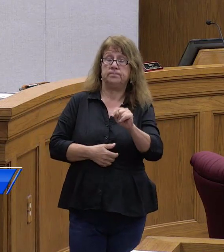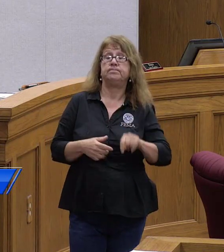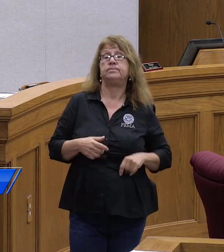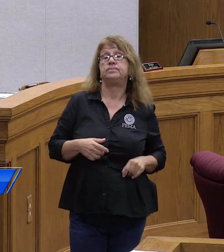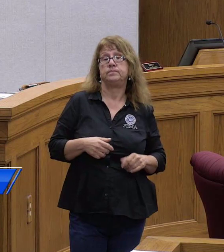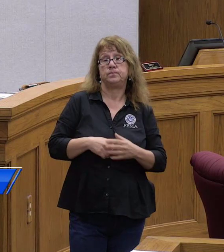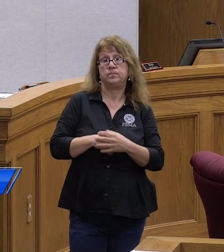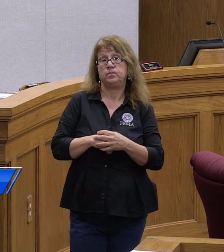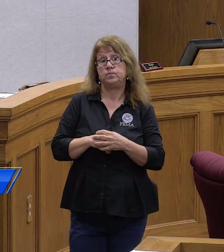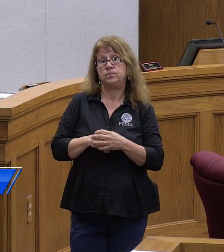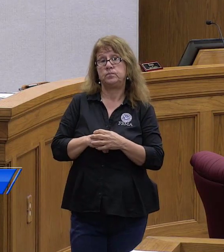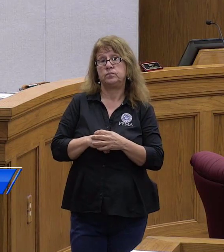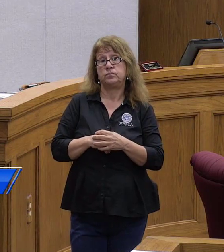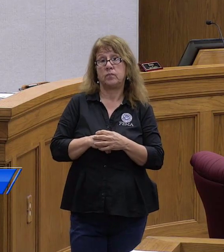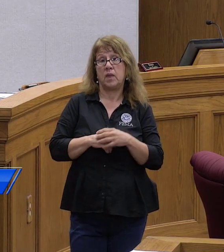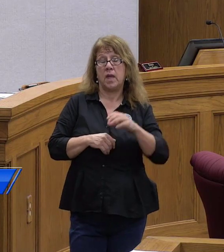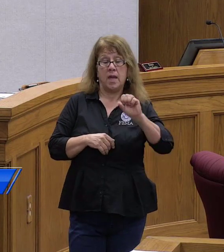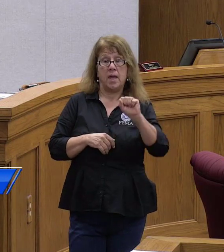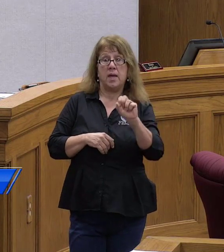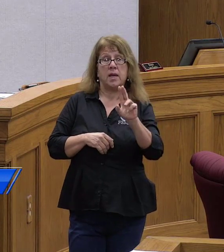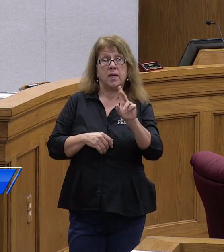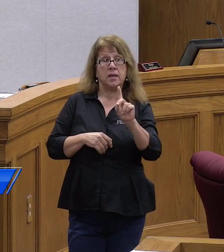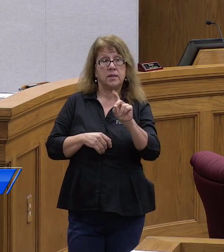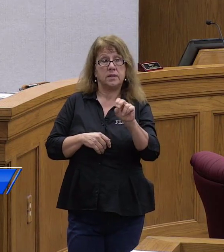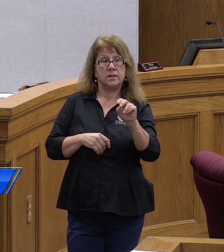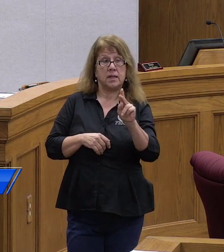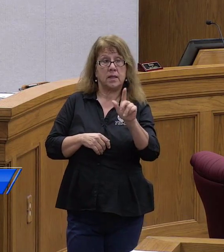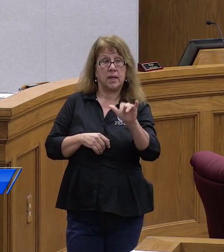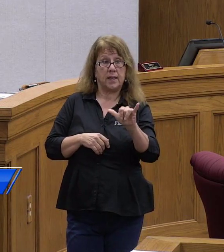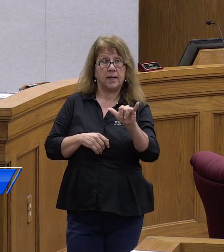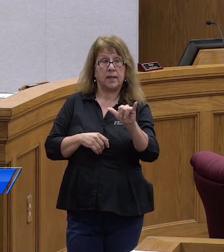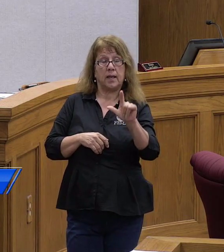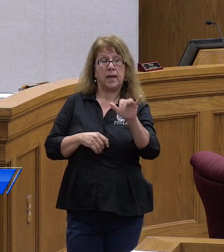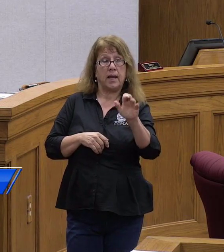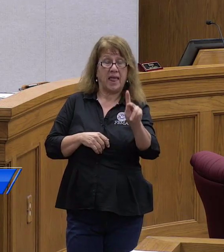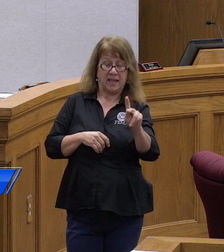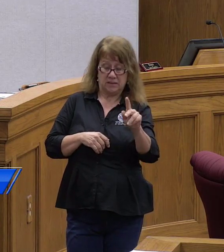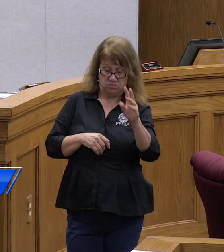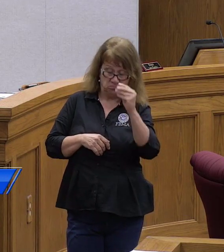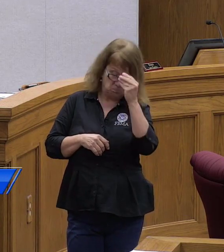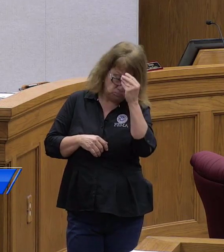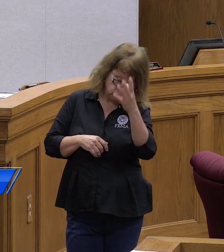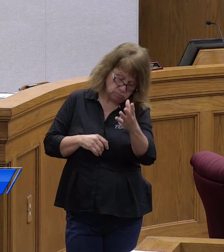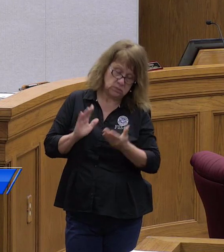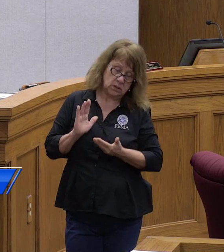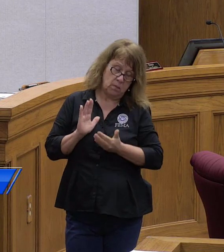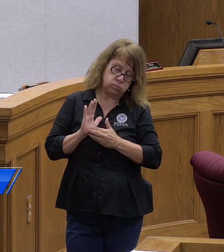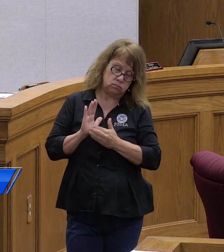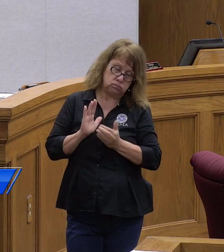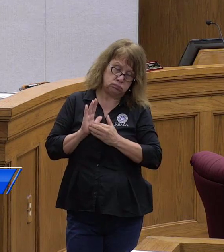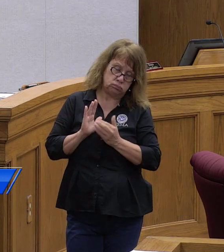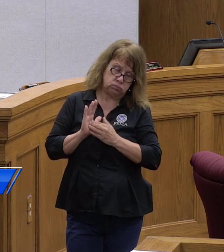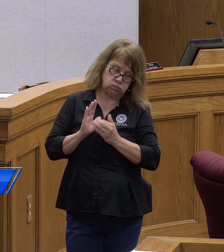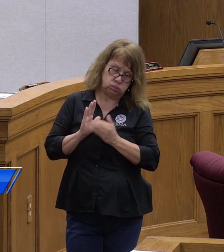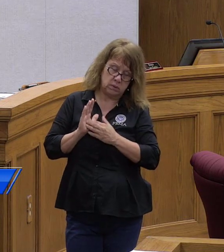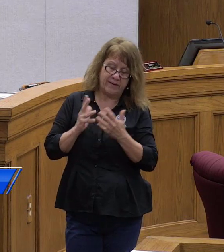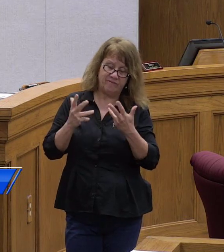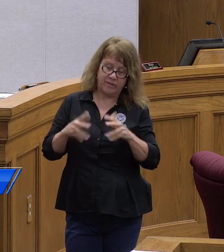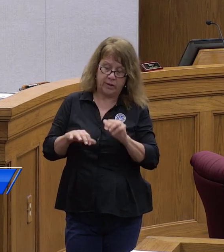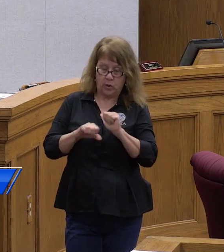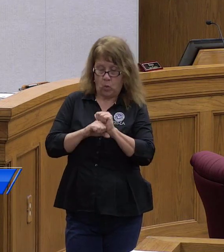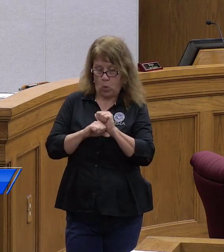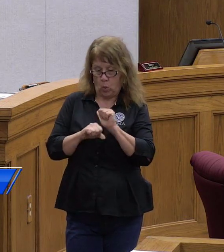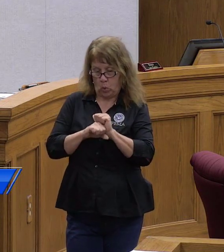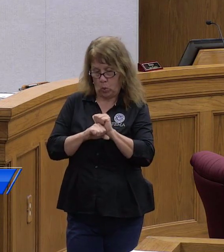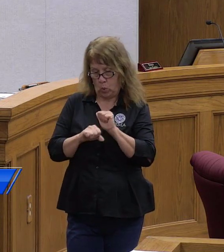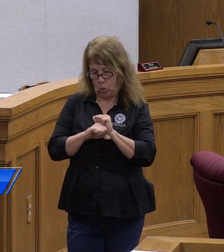I just wanted to ask, Suddenlink has said a number of times in public that they have kind of worked behind